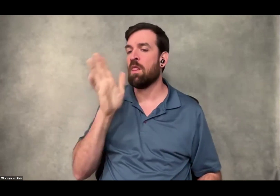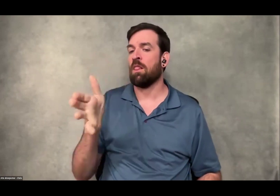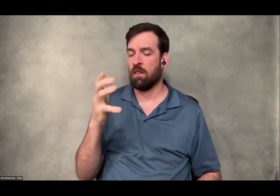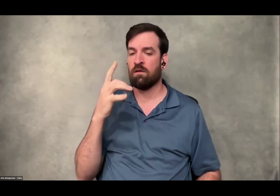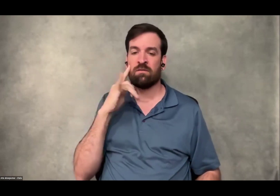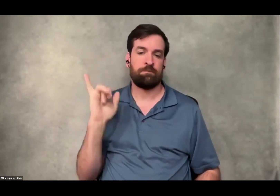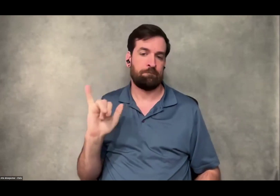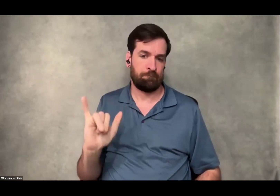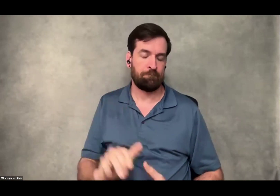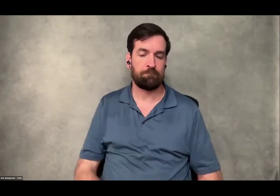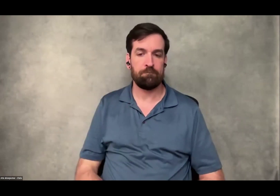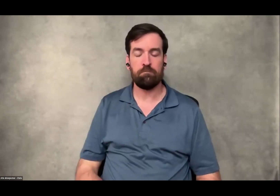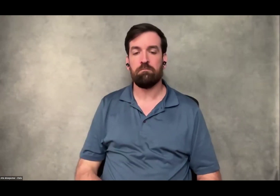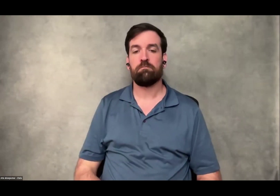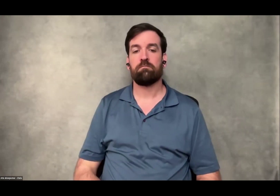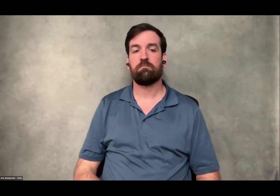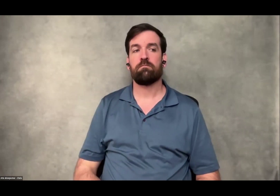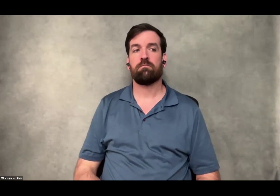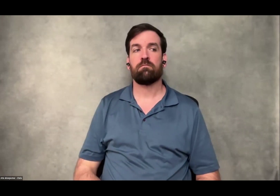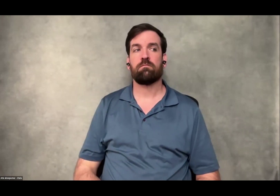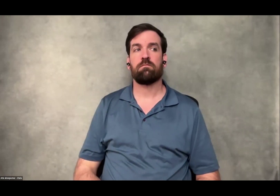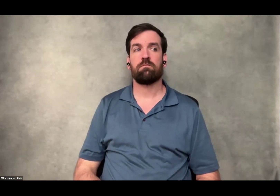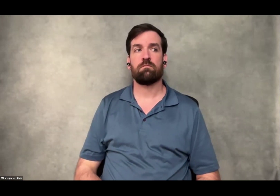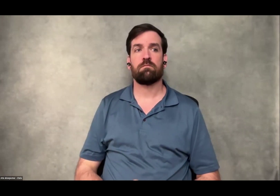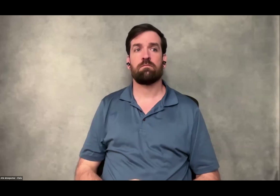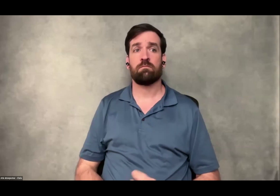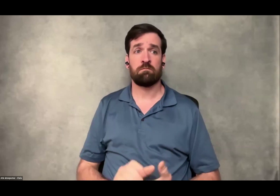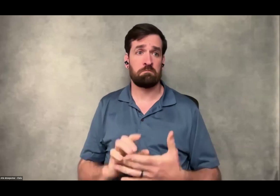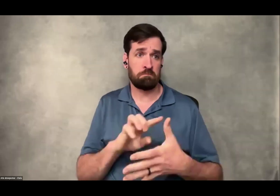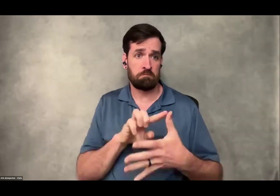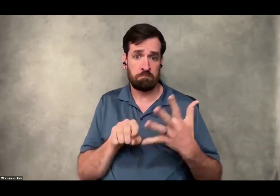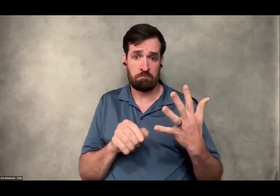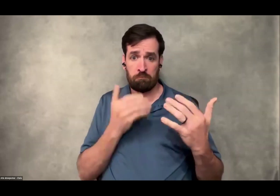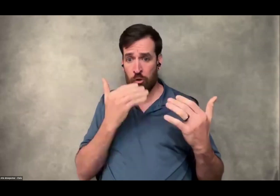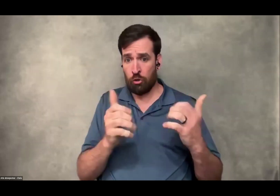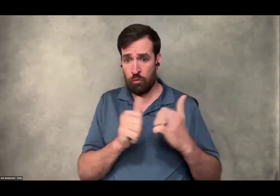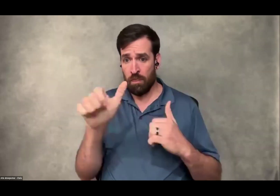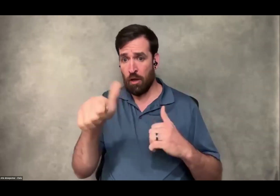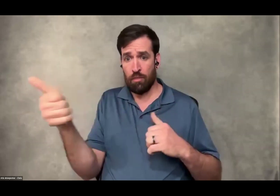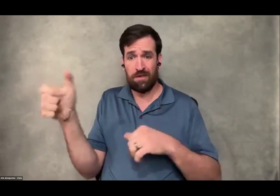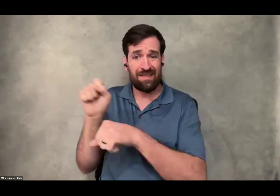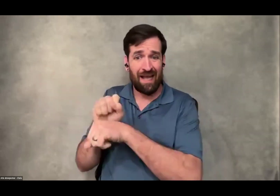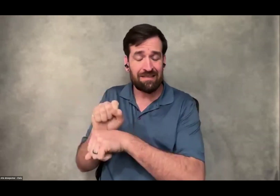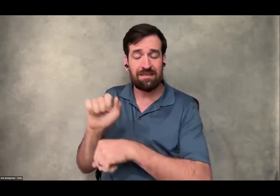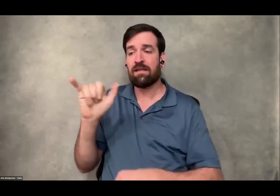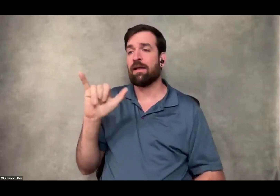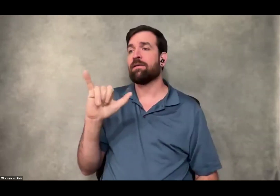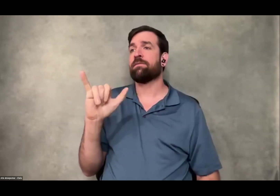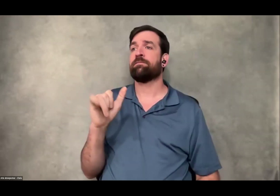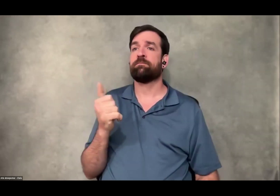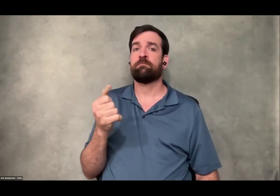contents. So the ones that are good with other tasks, like if you need